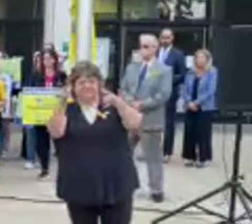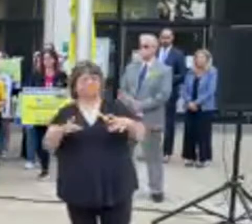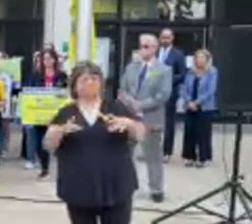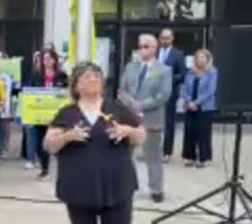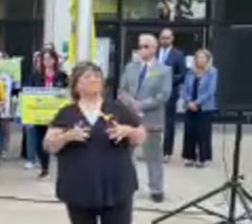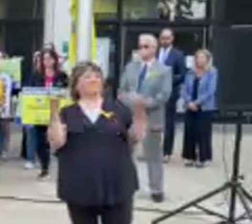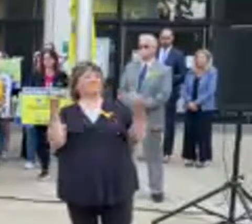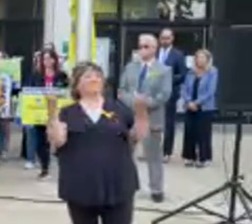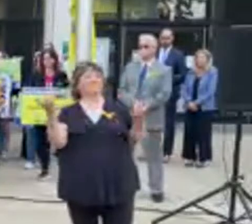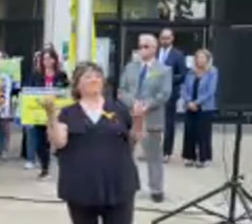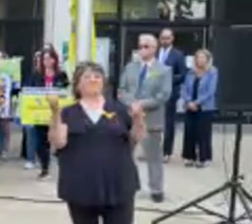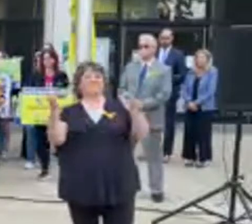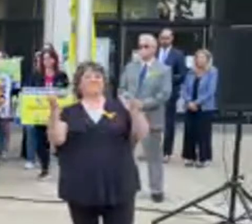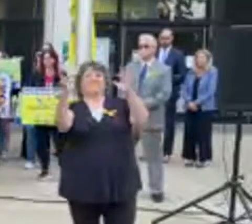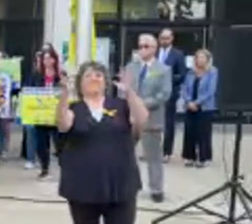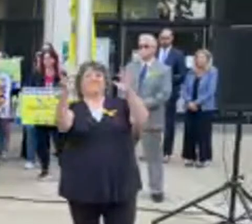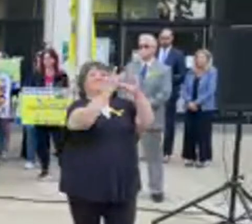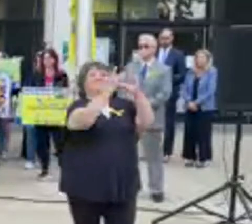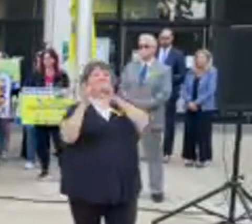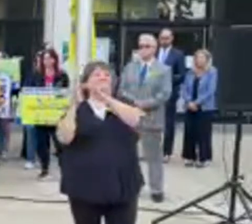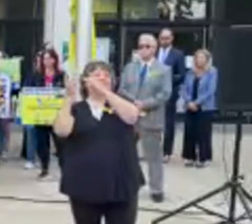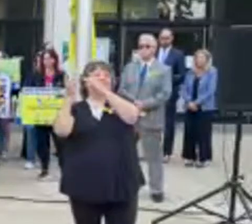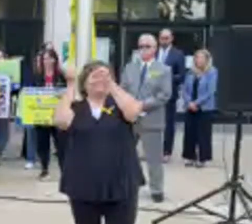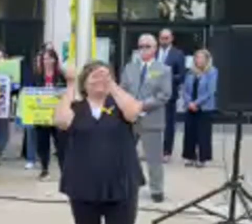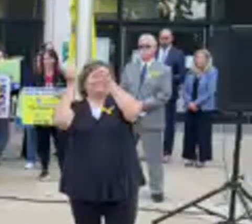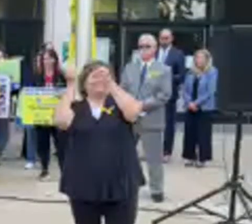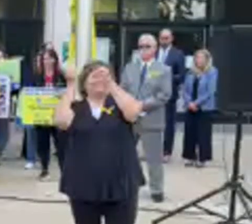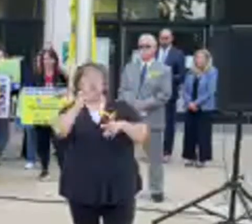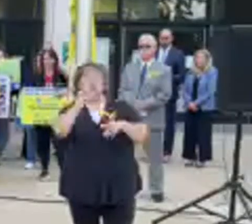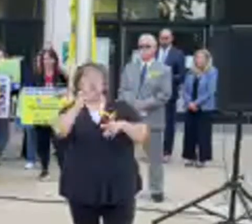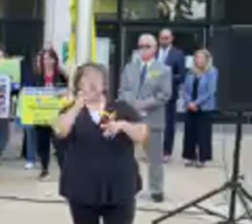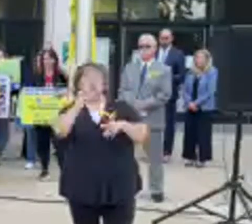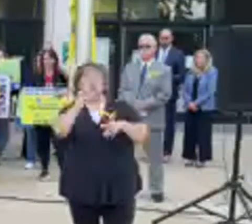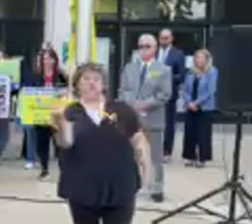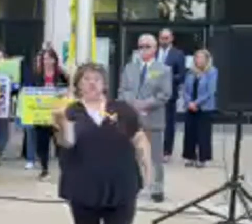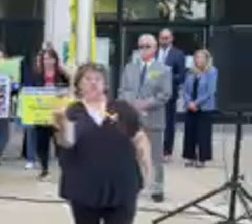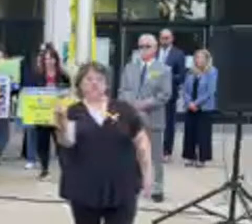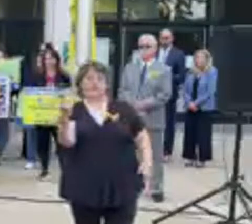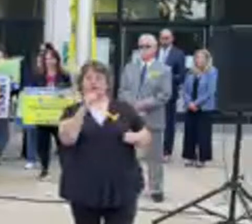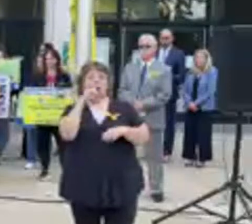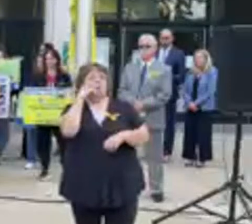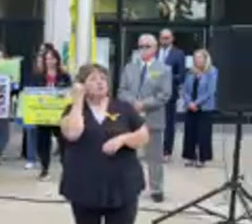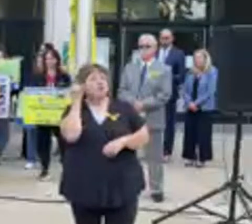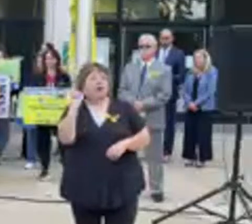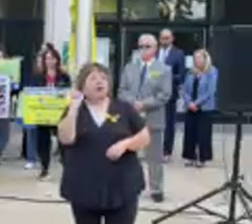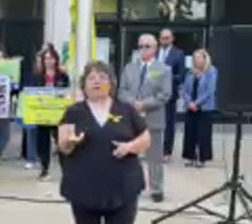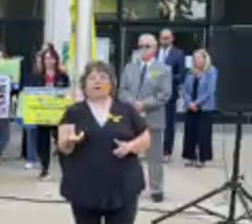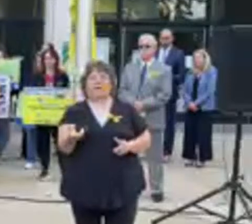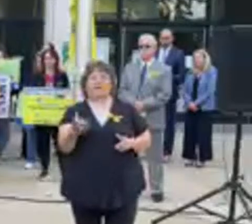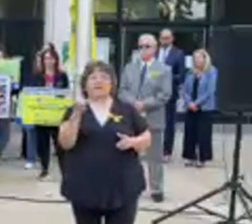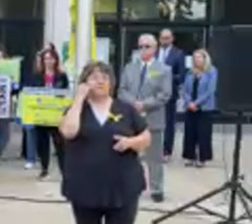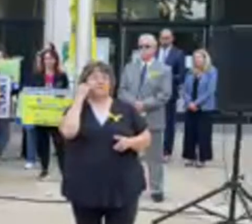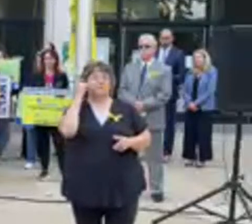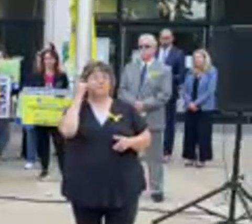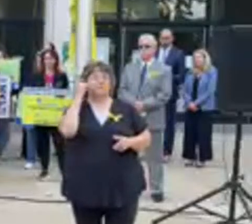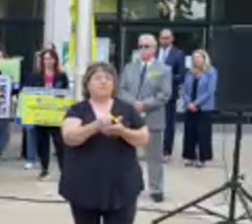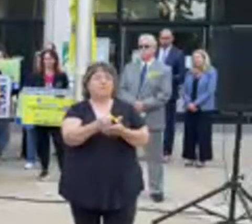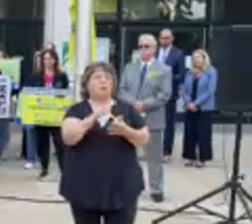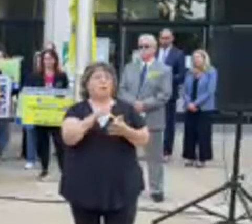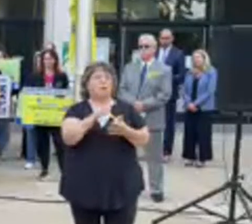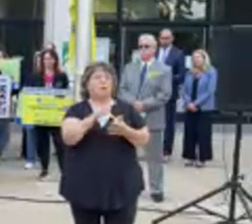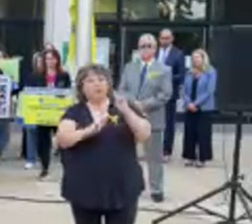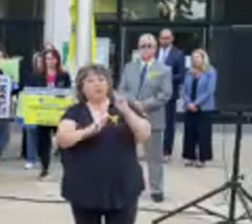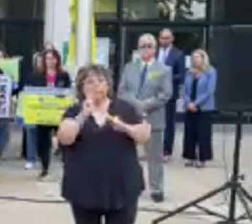uplifting and far-reaching message that you're not alone. There's no shame in it. If you need help, talk to